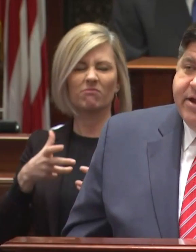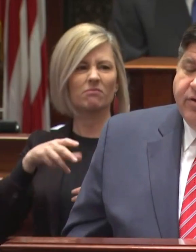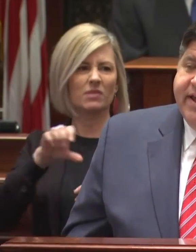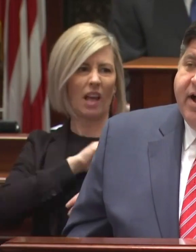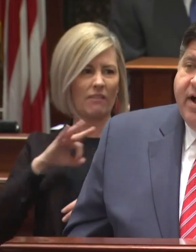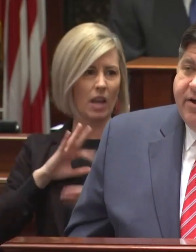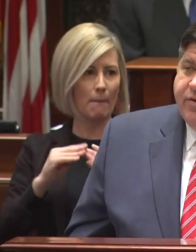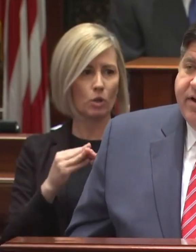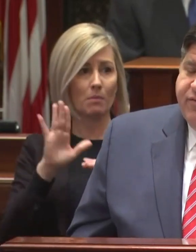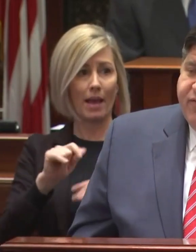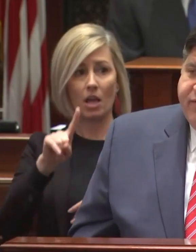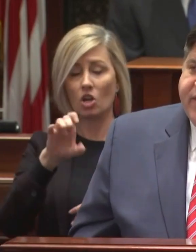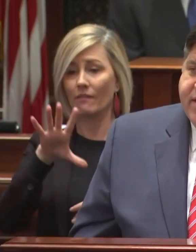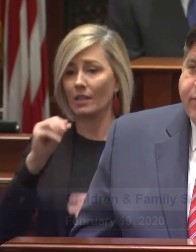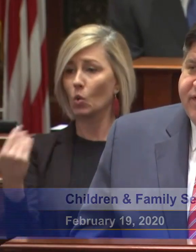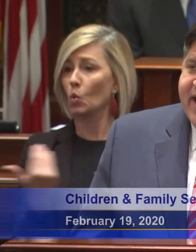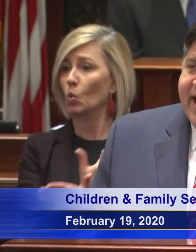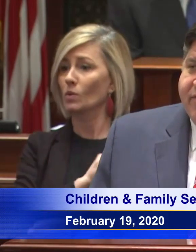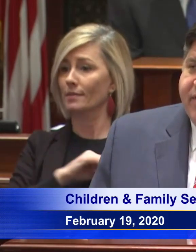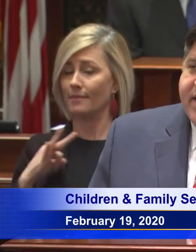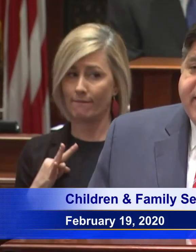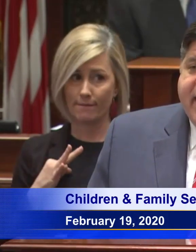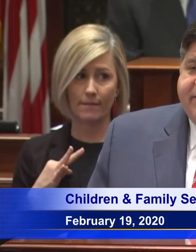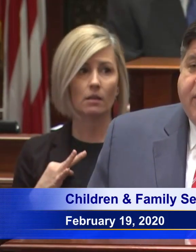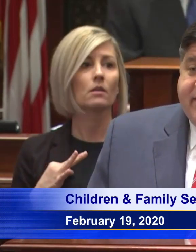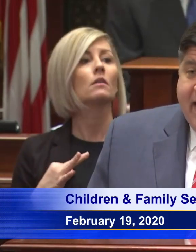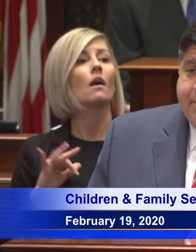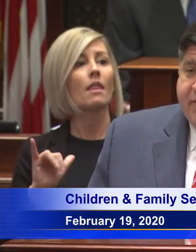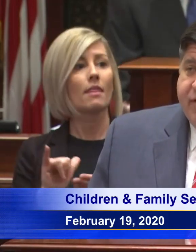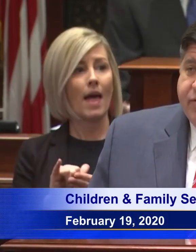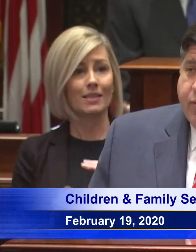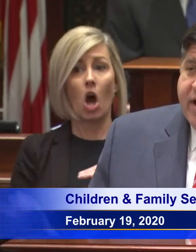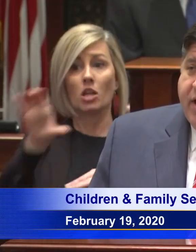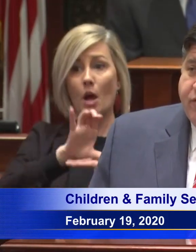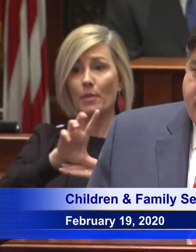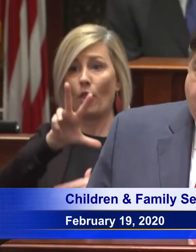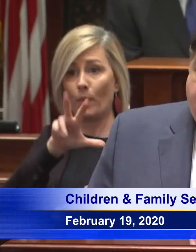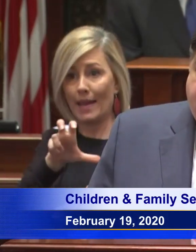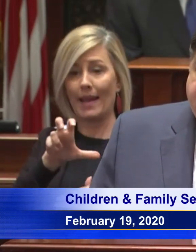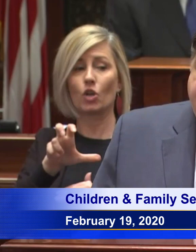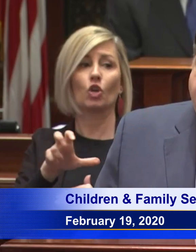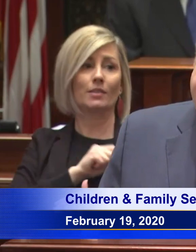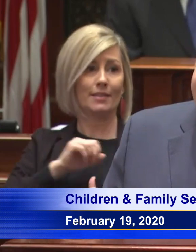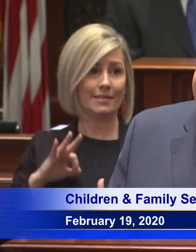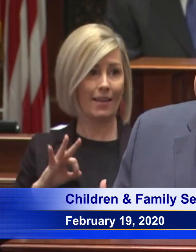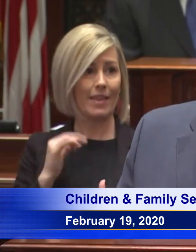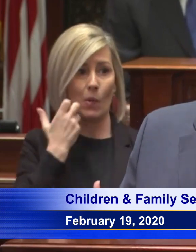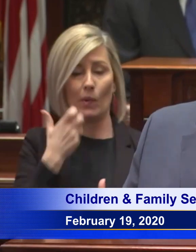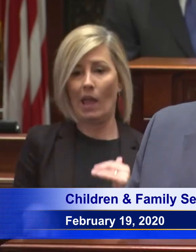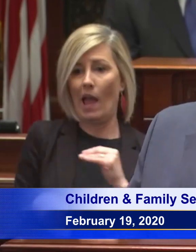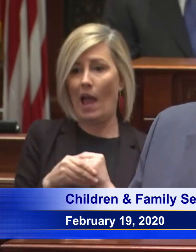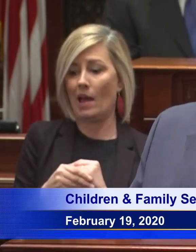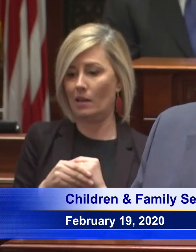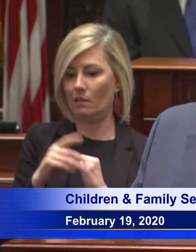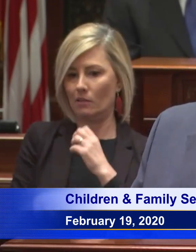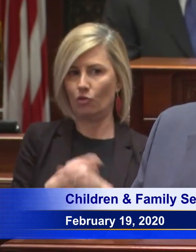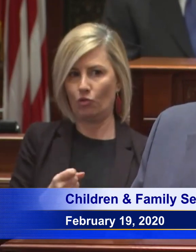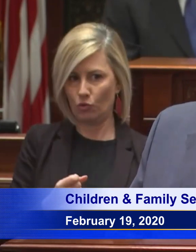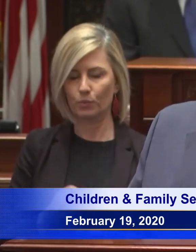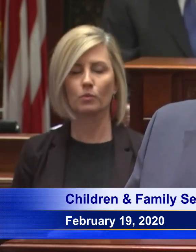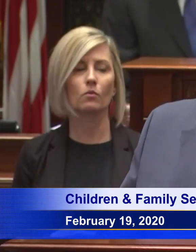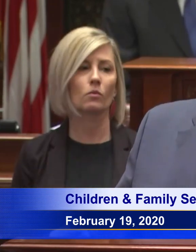by nearly 150 new staff. That's on top of the 300 workers we added over the last